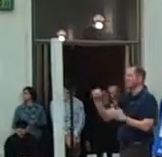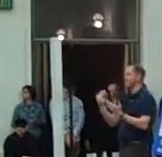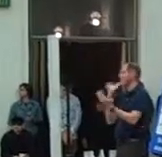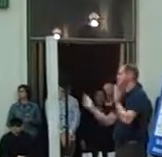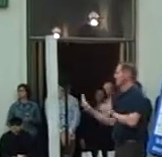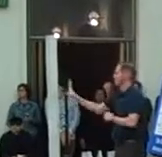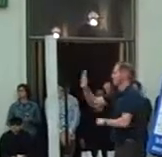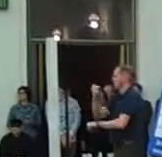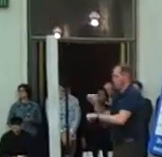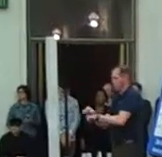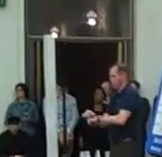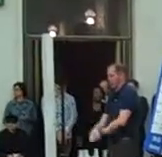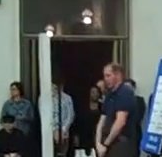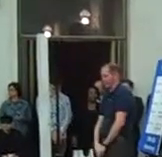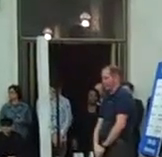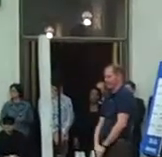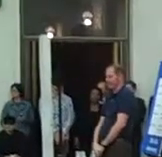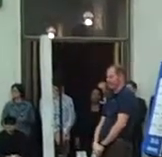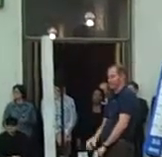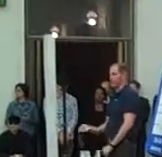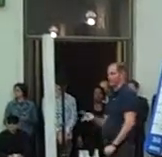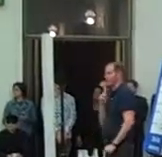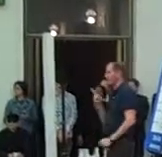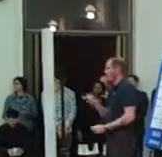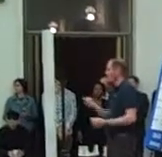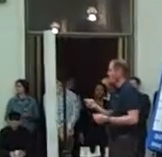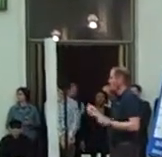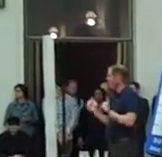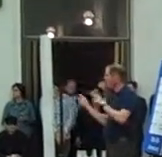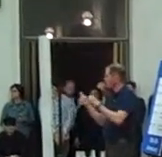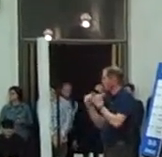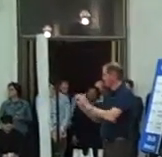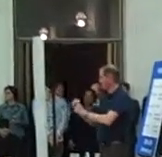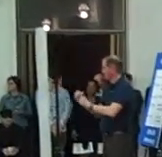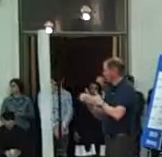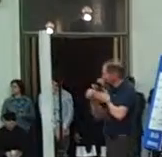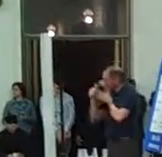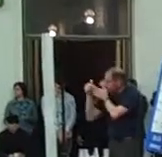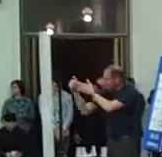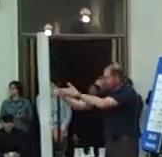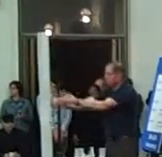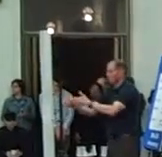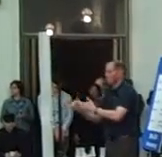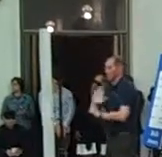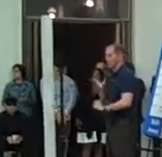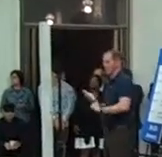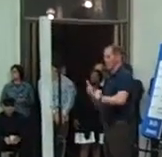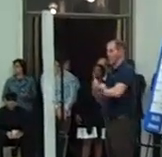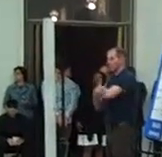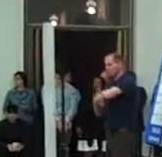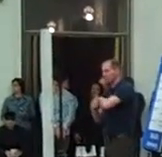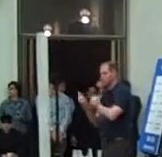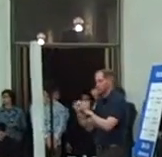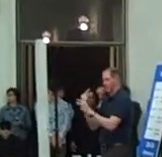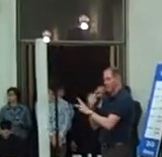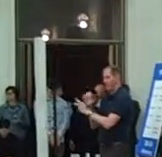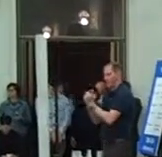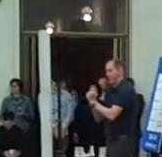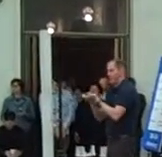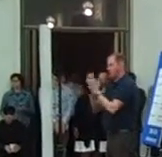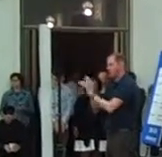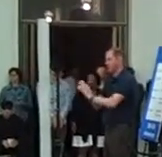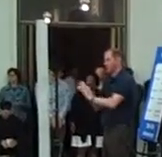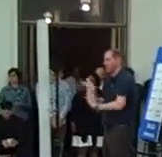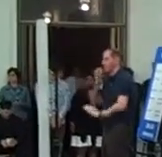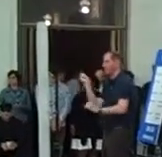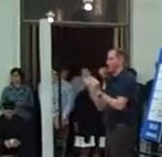doing great work and trying to lead the way and lead by example in terms of fulfilling our mandate, to fulfill